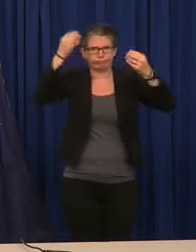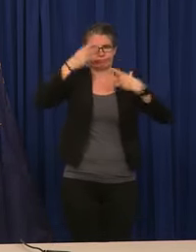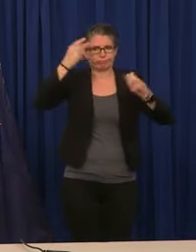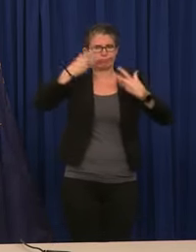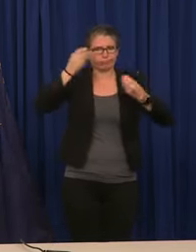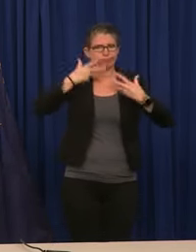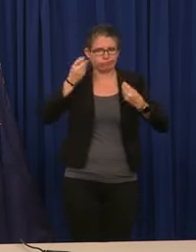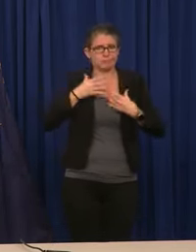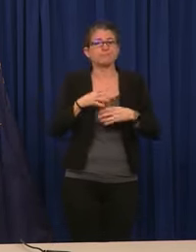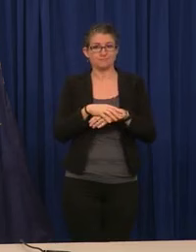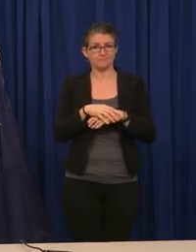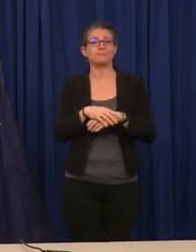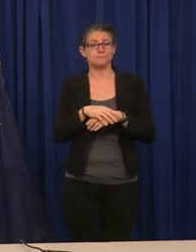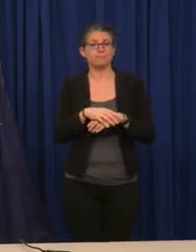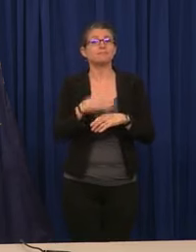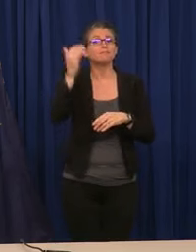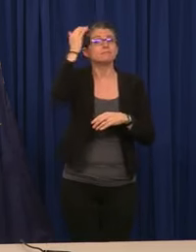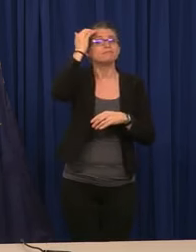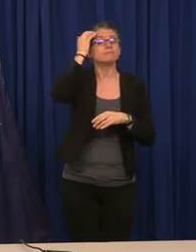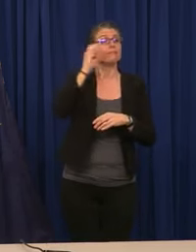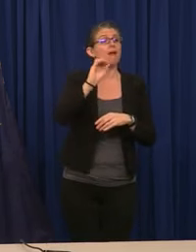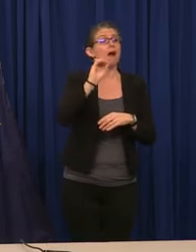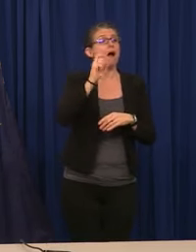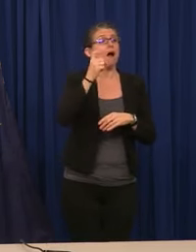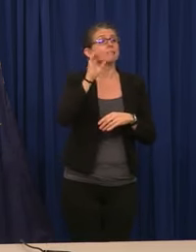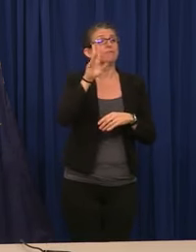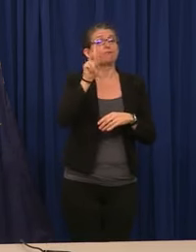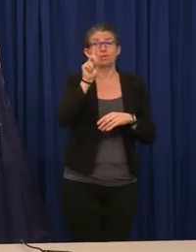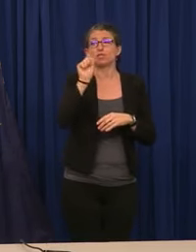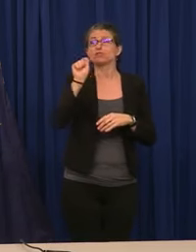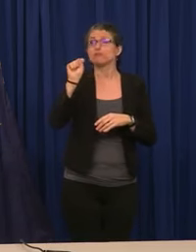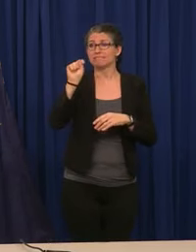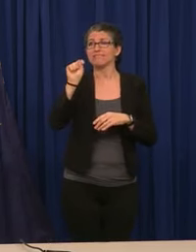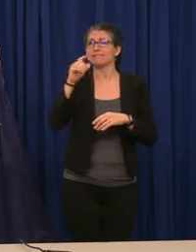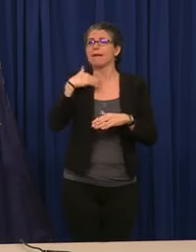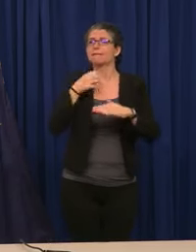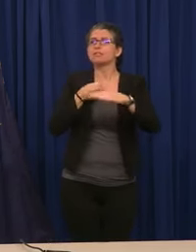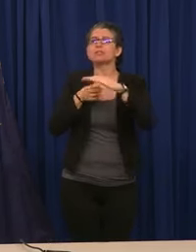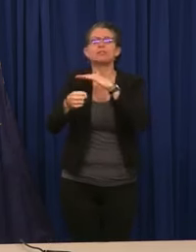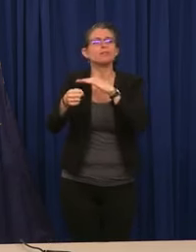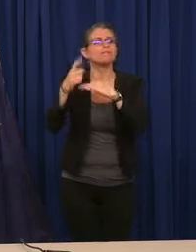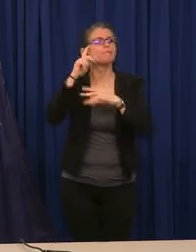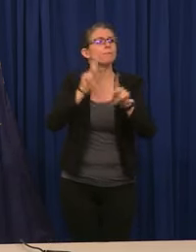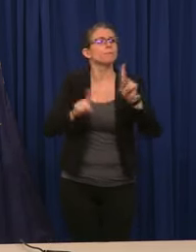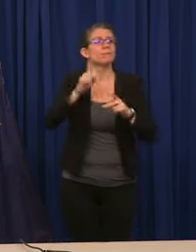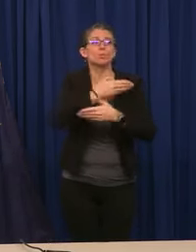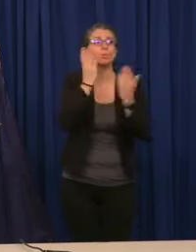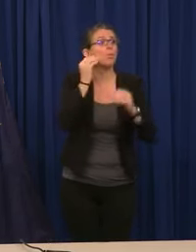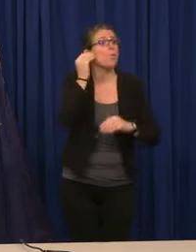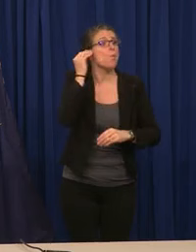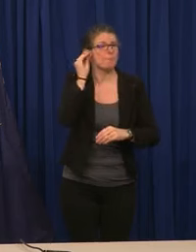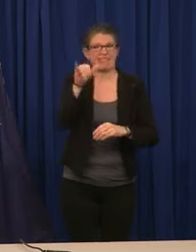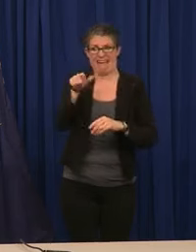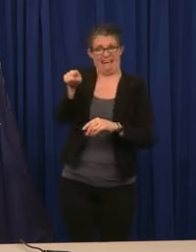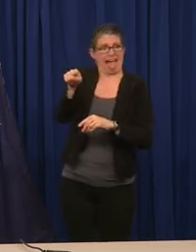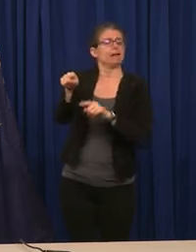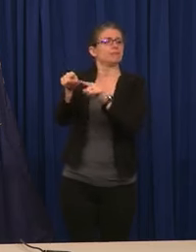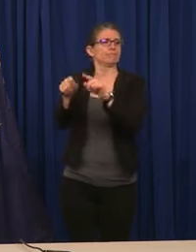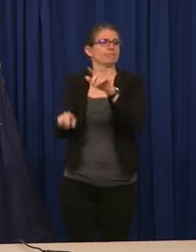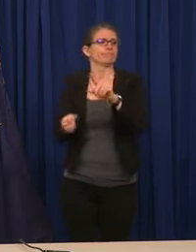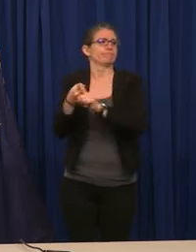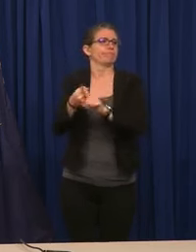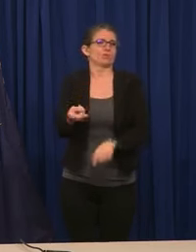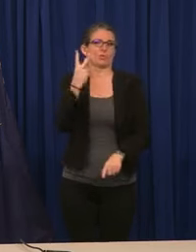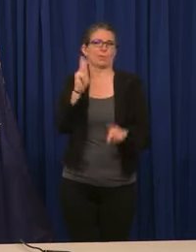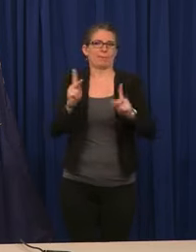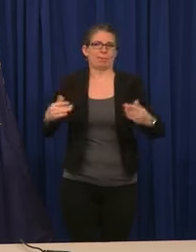two cases of COVID-19 in individuals associated with that shelter, and our staff and team of